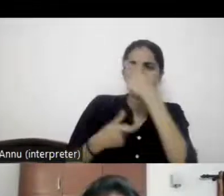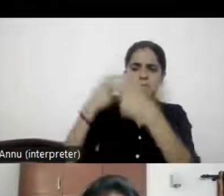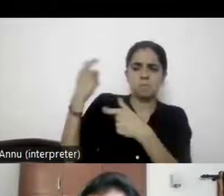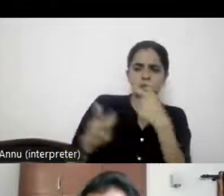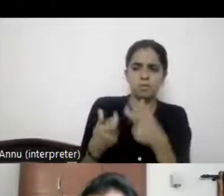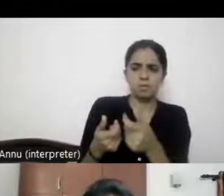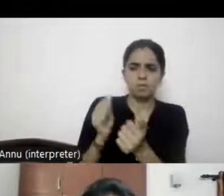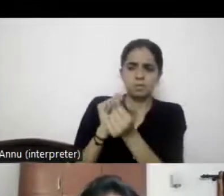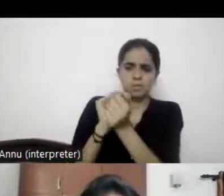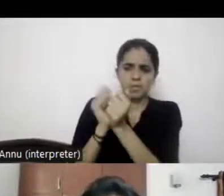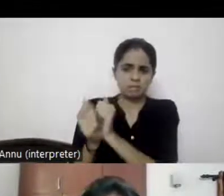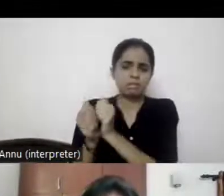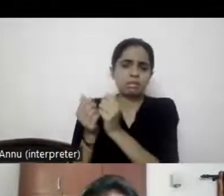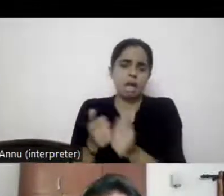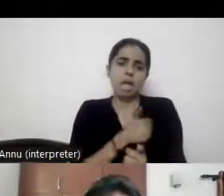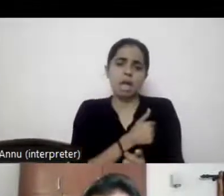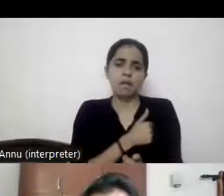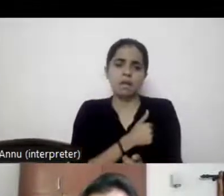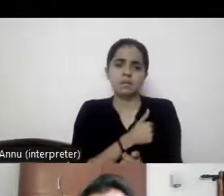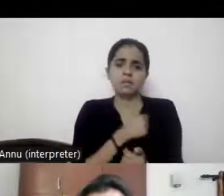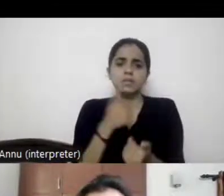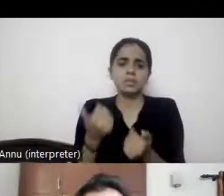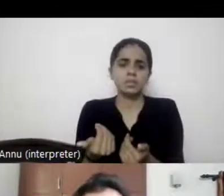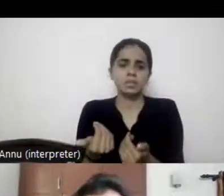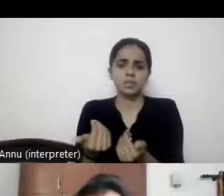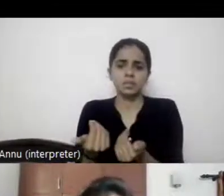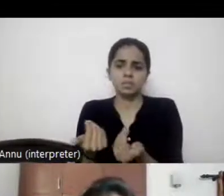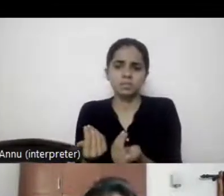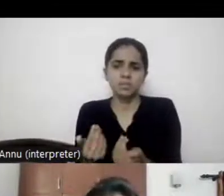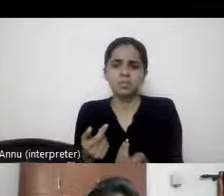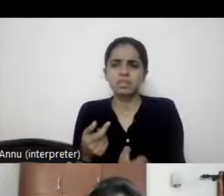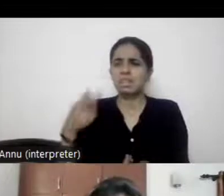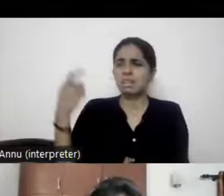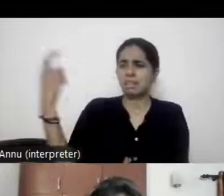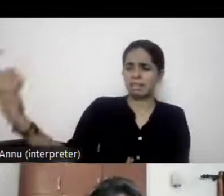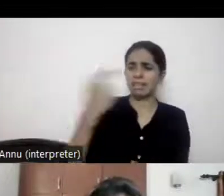to those attributes. And that creates a stigma.